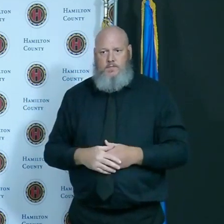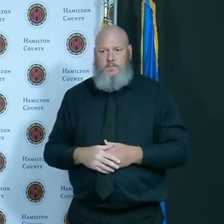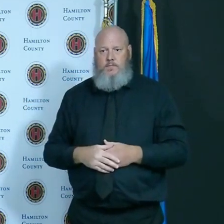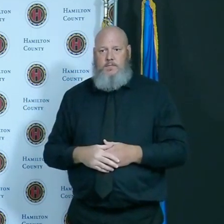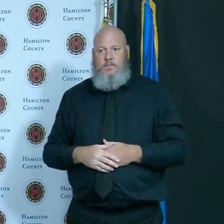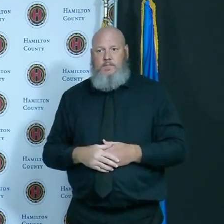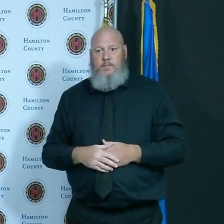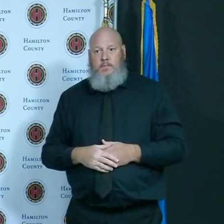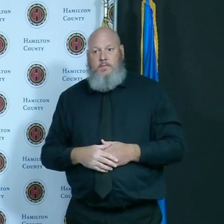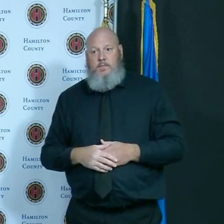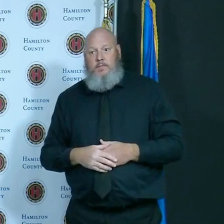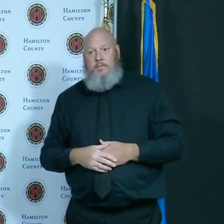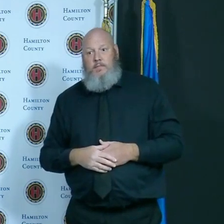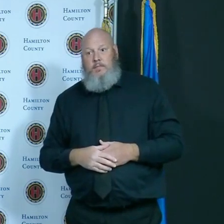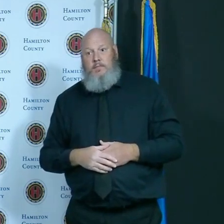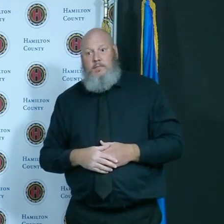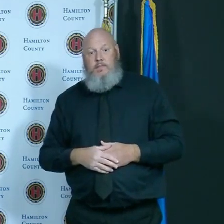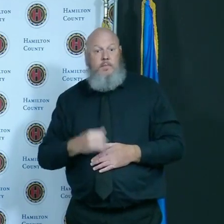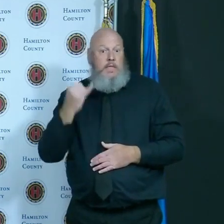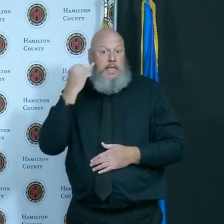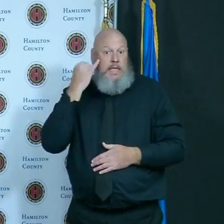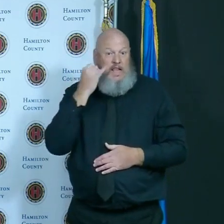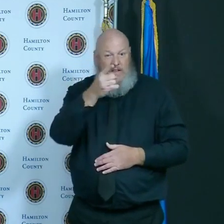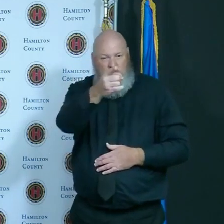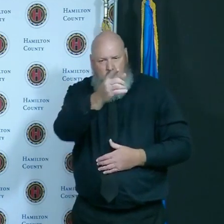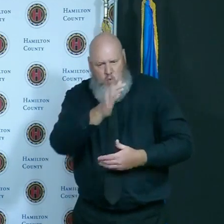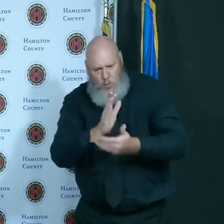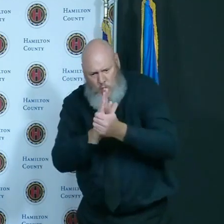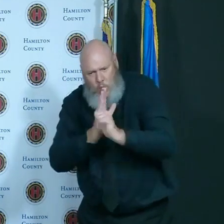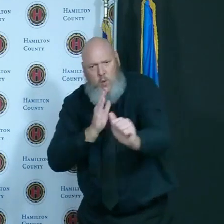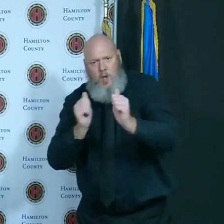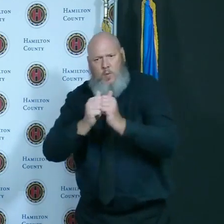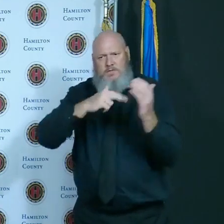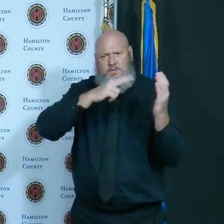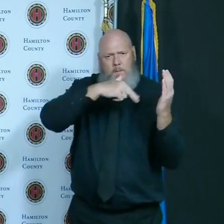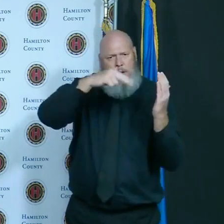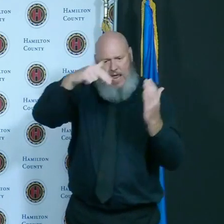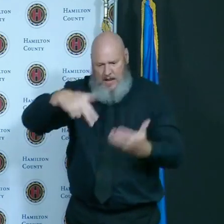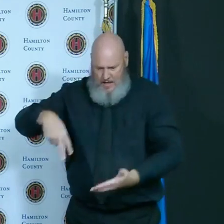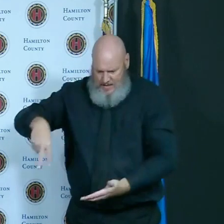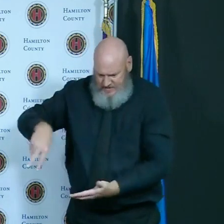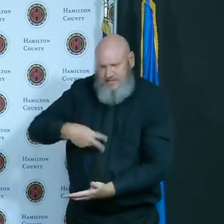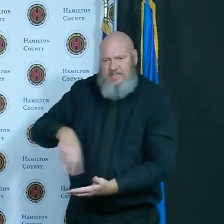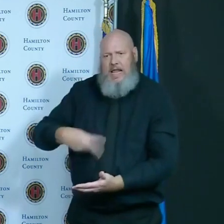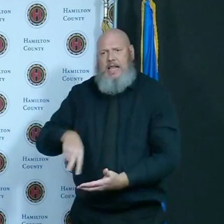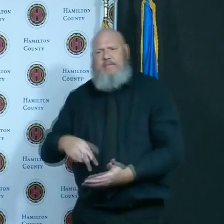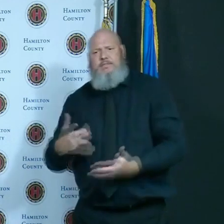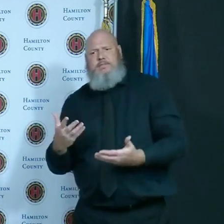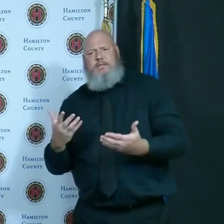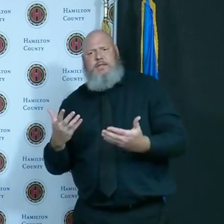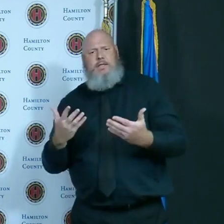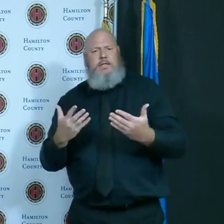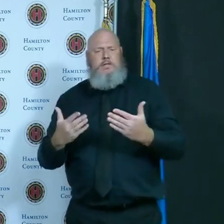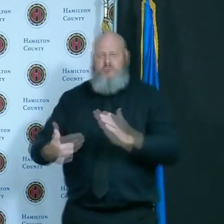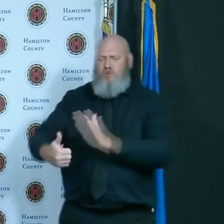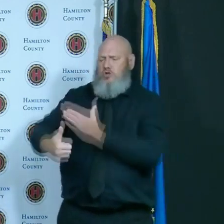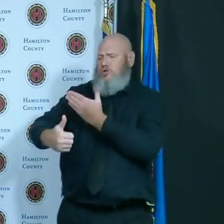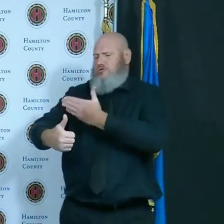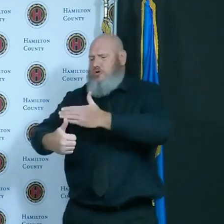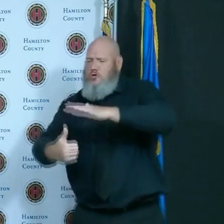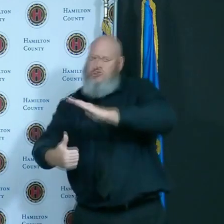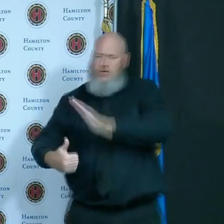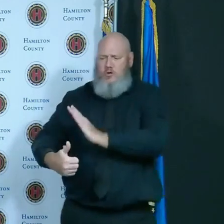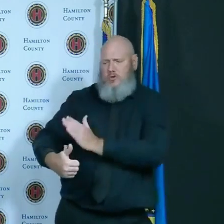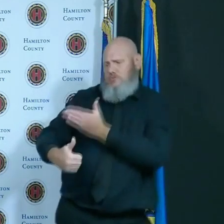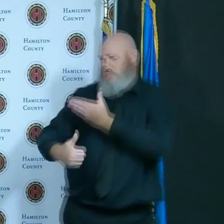paint, dance, write poetry, sing, rap, or just want to talk,